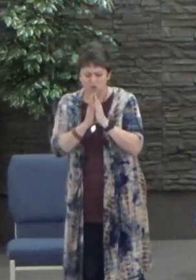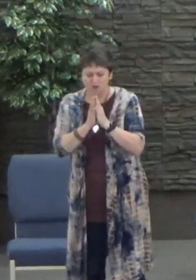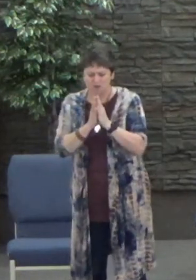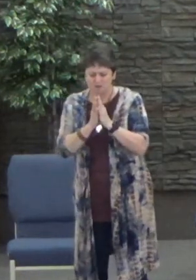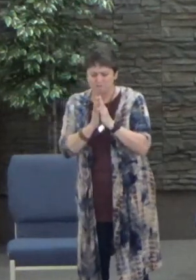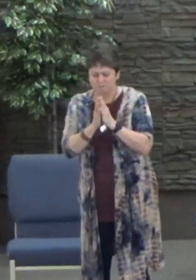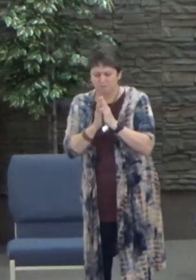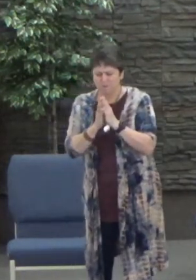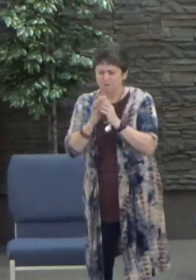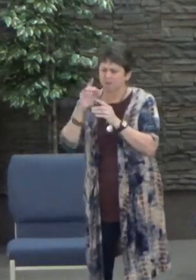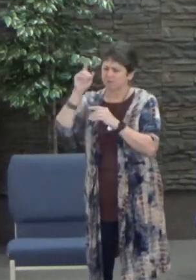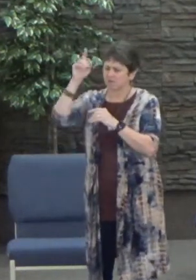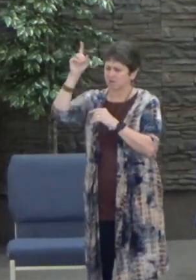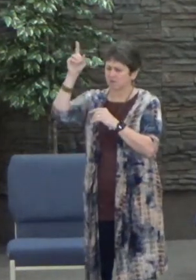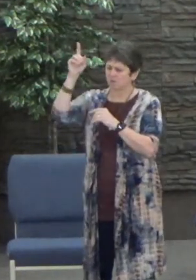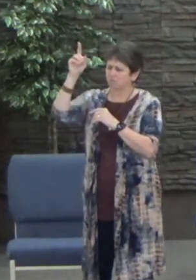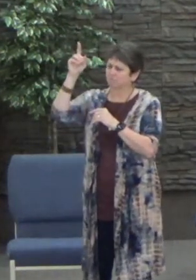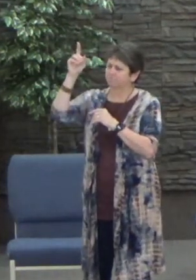that you would